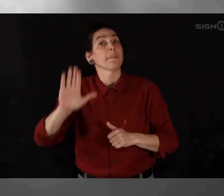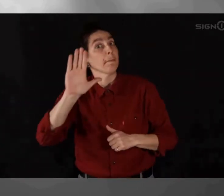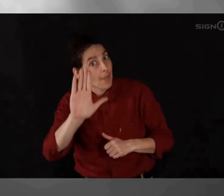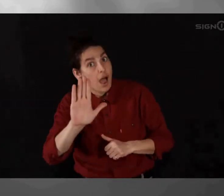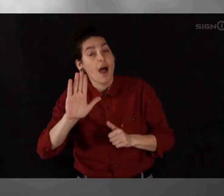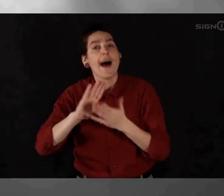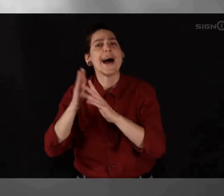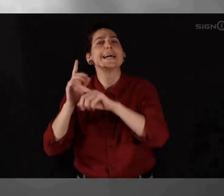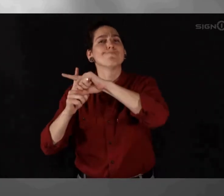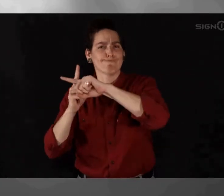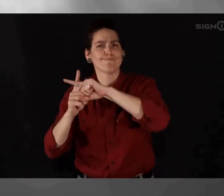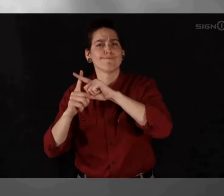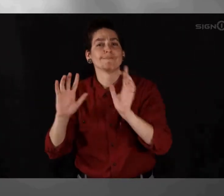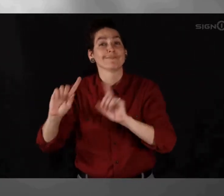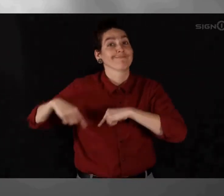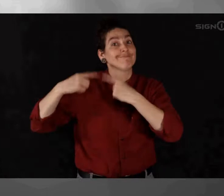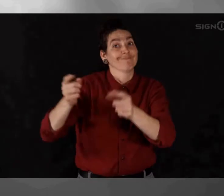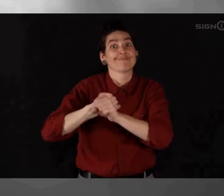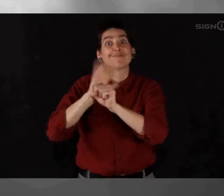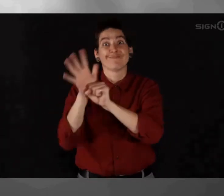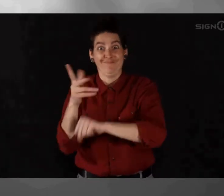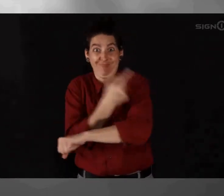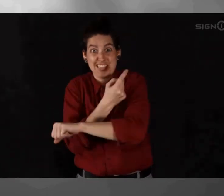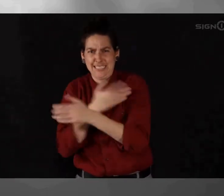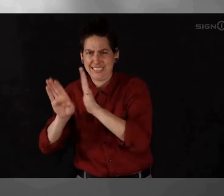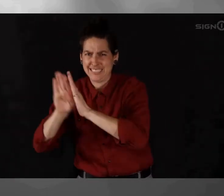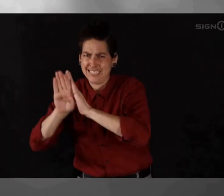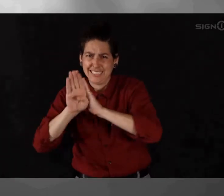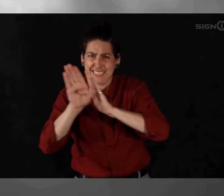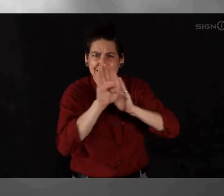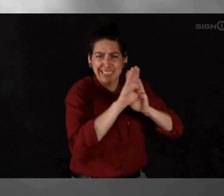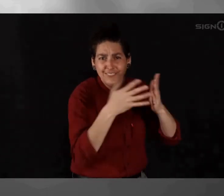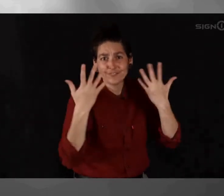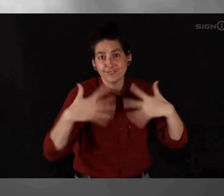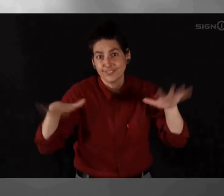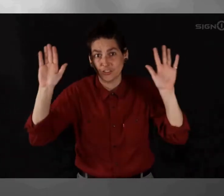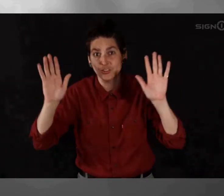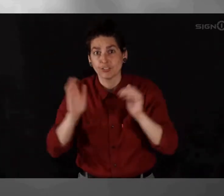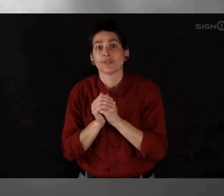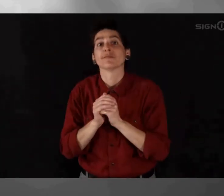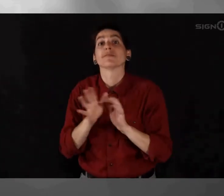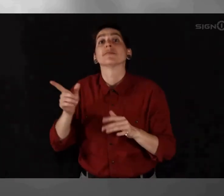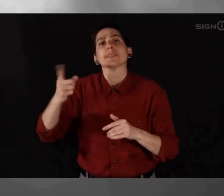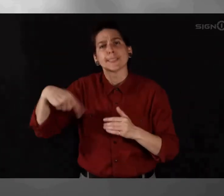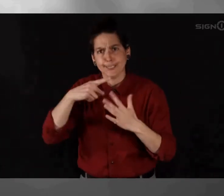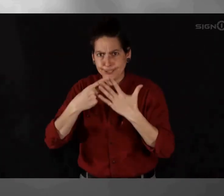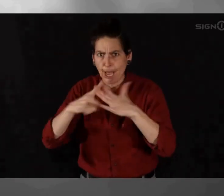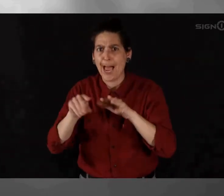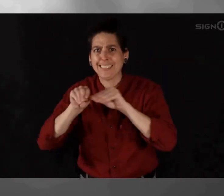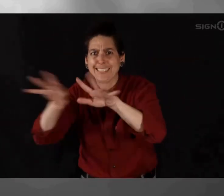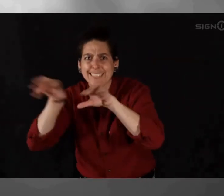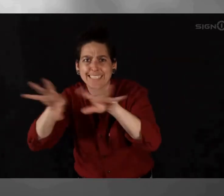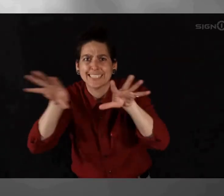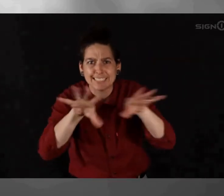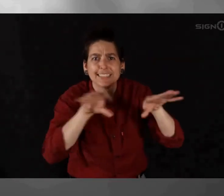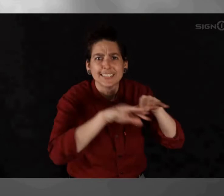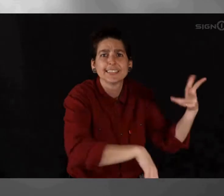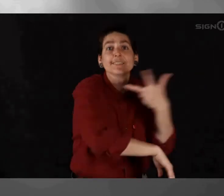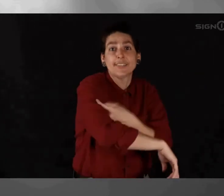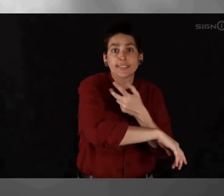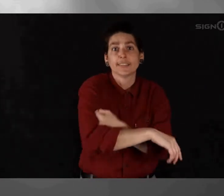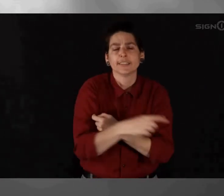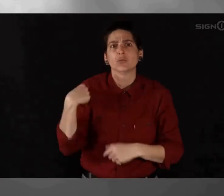the development of COVID-19 vaccines. Since they started giving vaccines, we are seeing